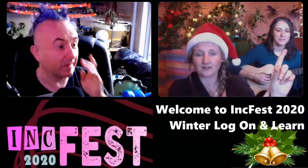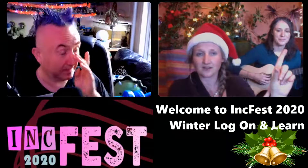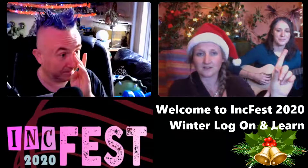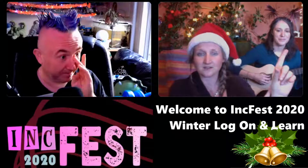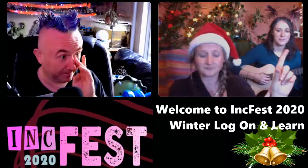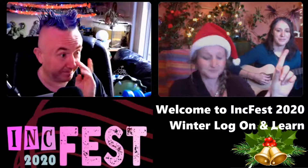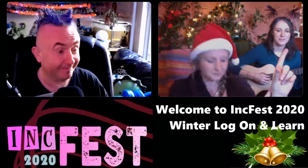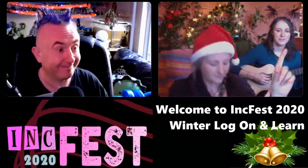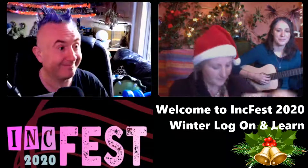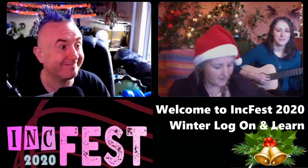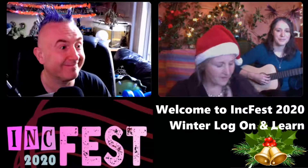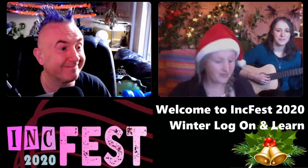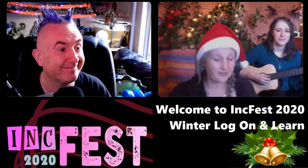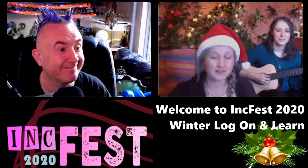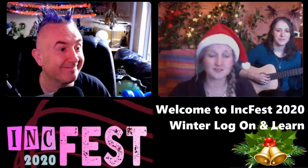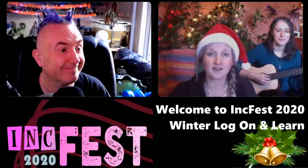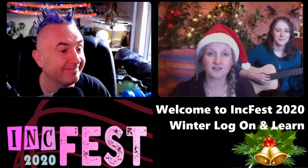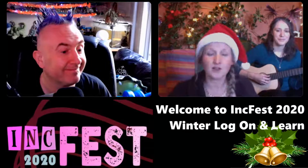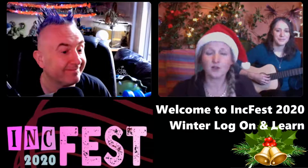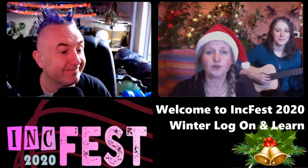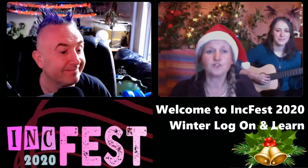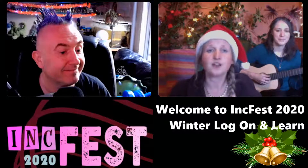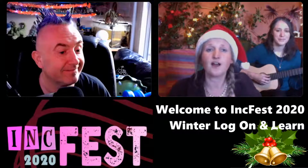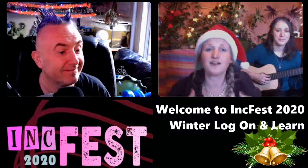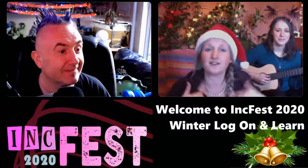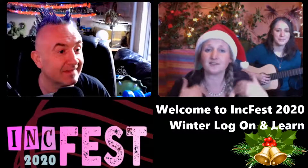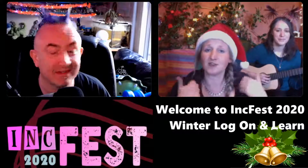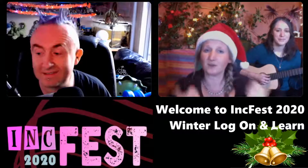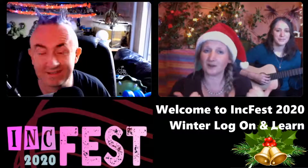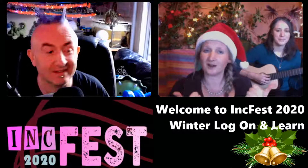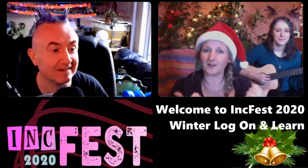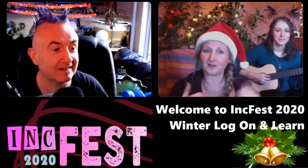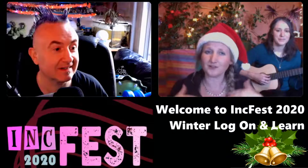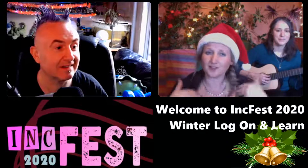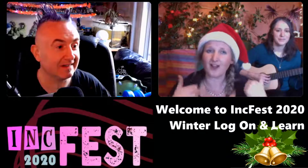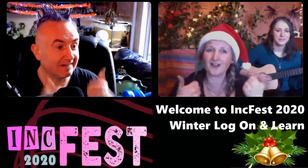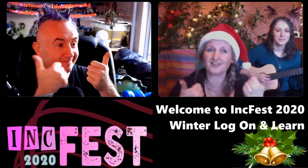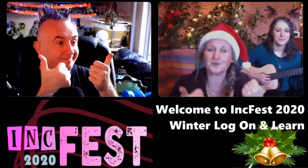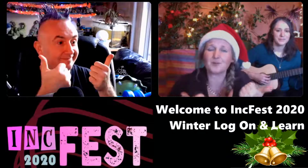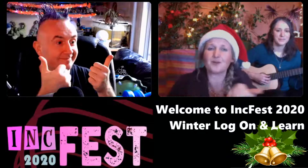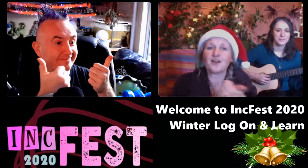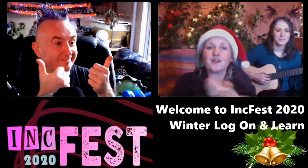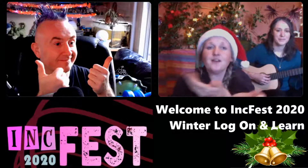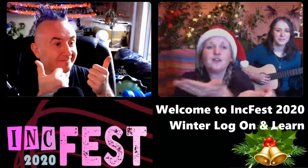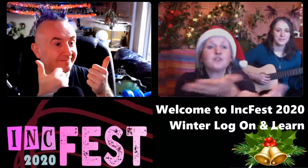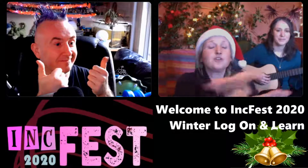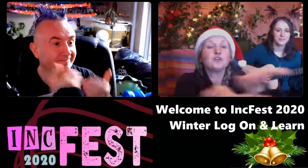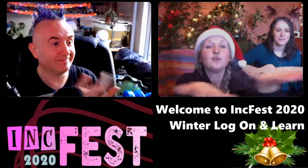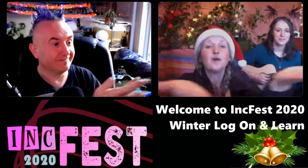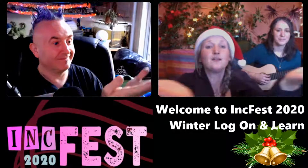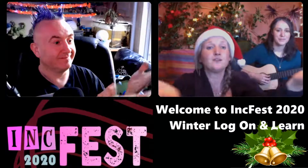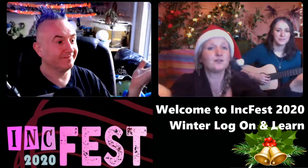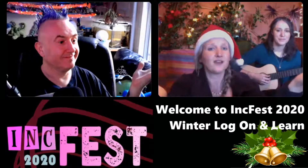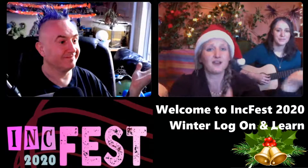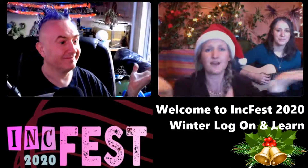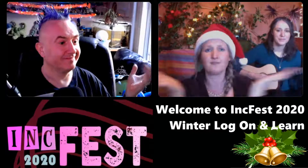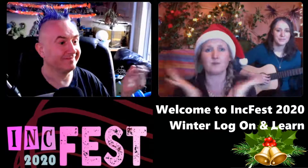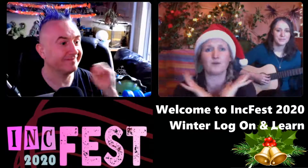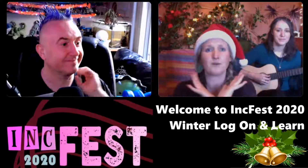that. It then says, good tidings. So we're going to go this. Good tidings we bring to you and your kin, everyone around